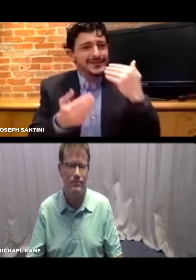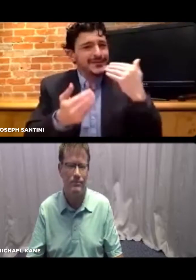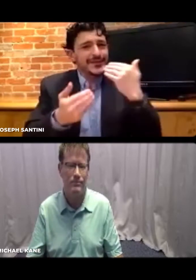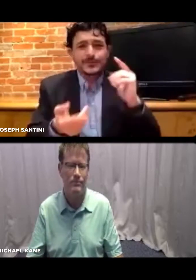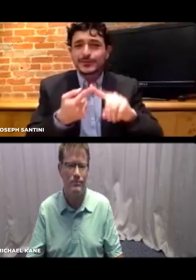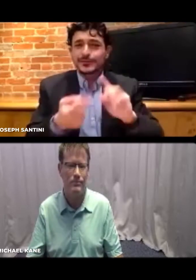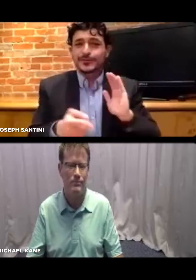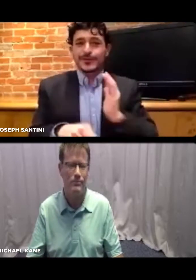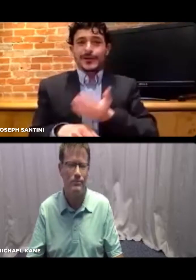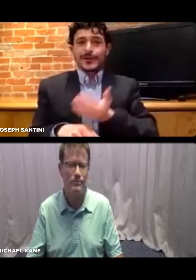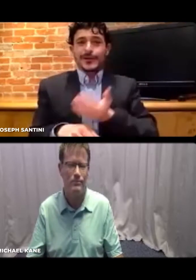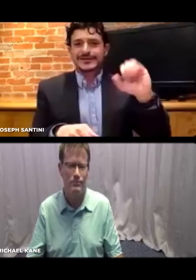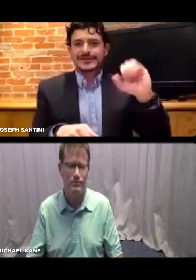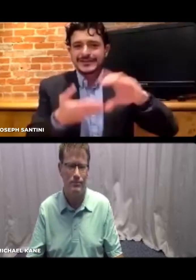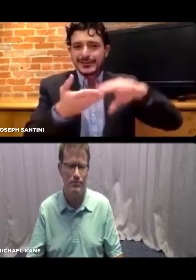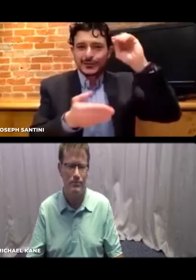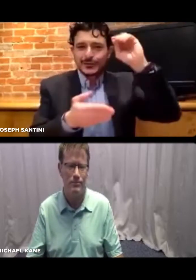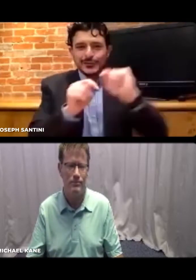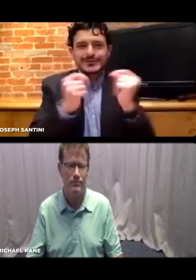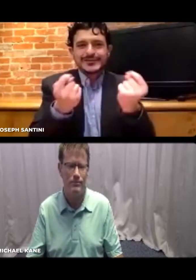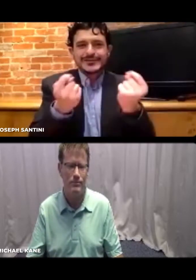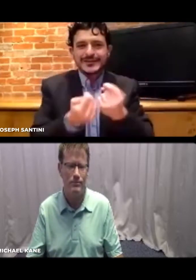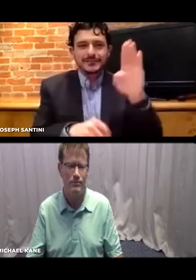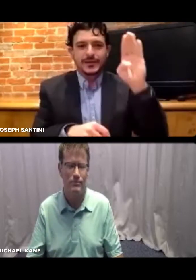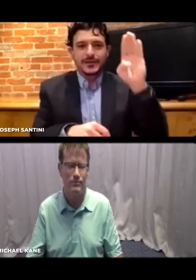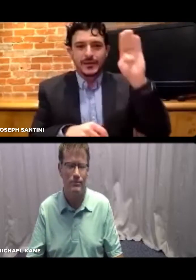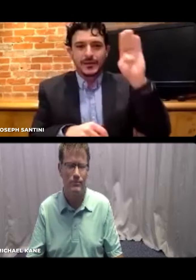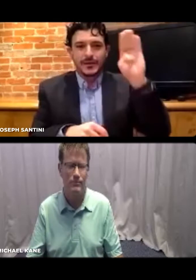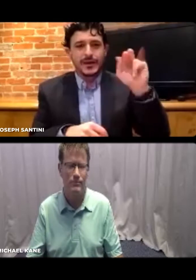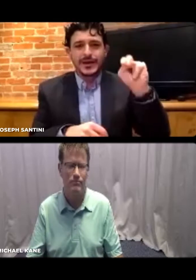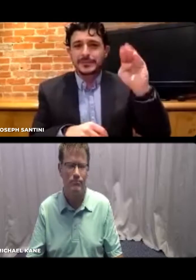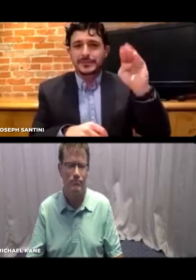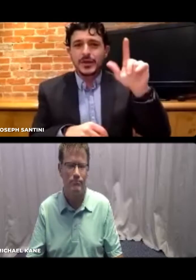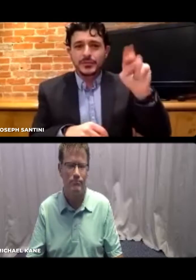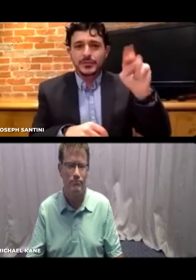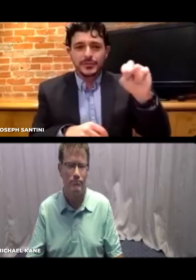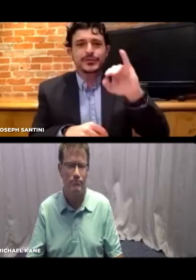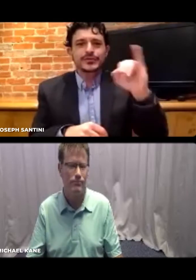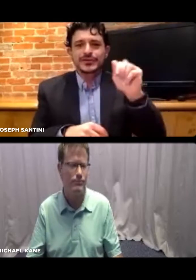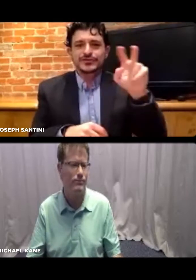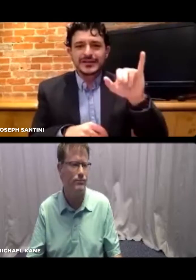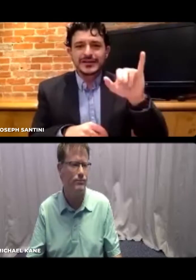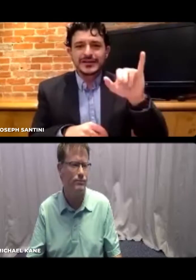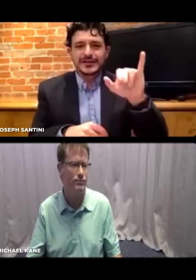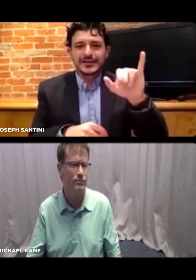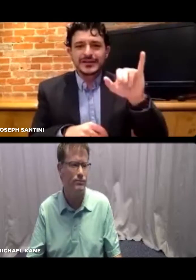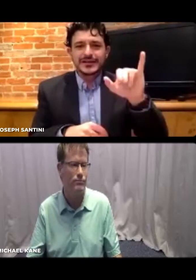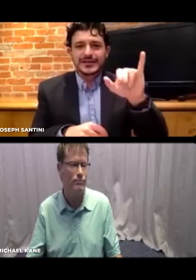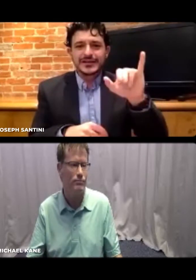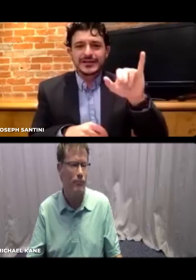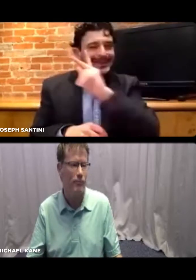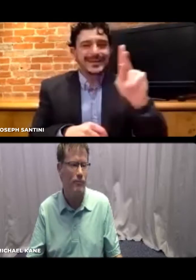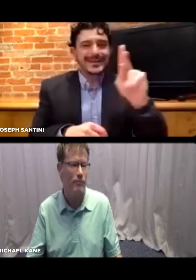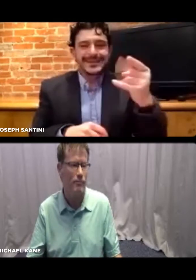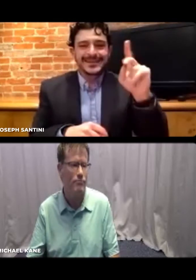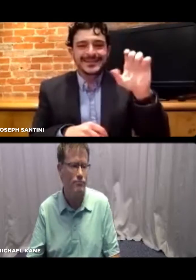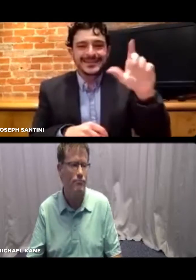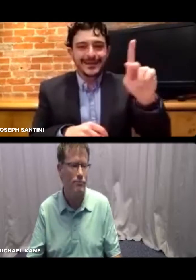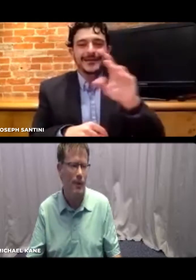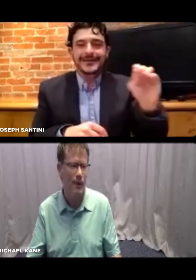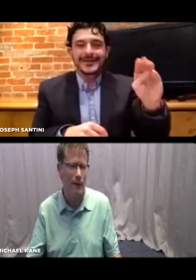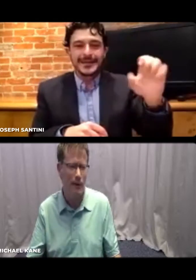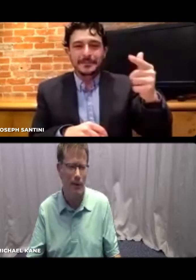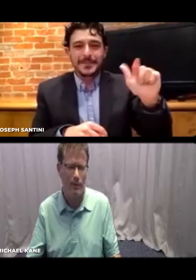take a minute to thank our CSD Learns team. We have Brian Milburn, we've got